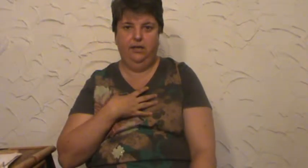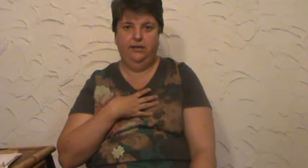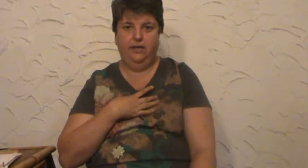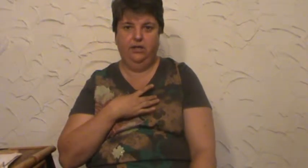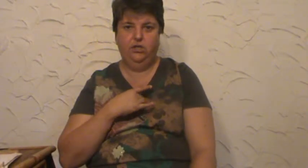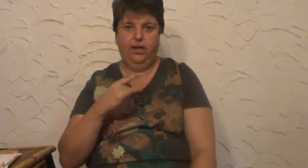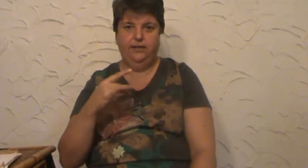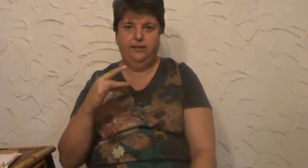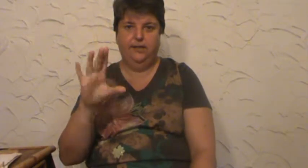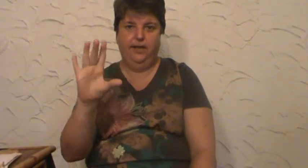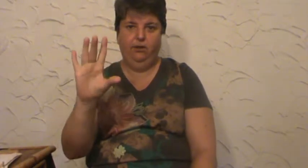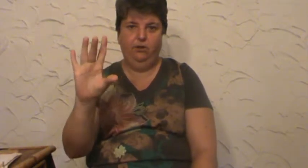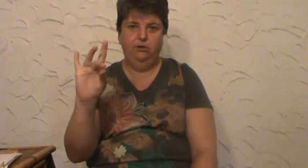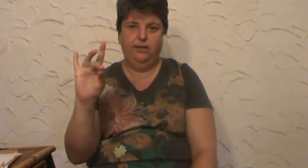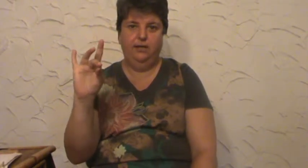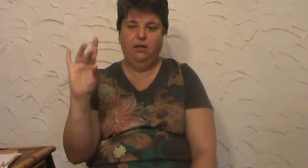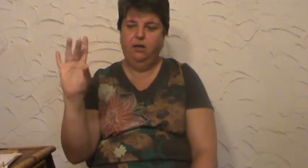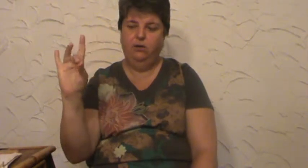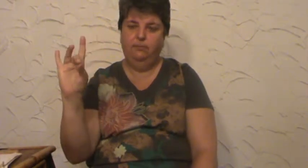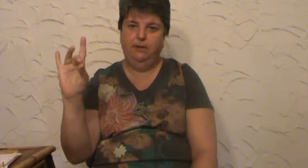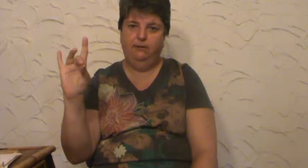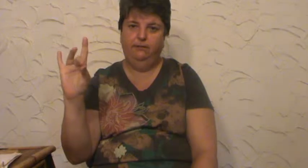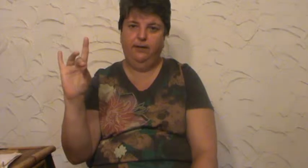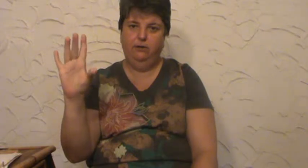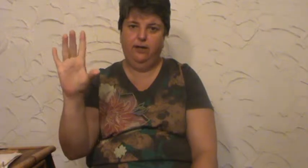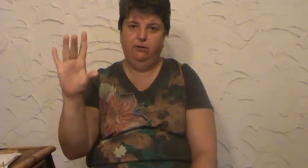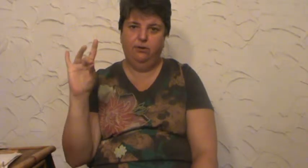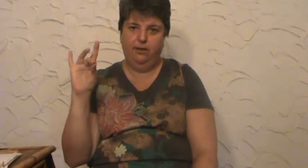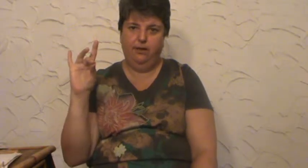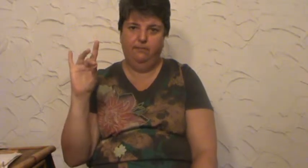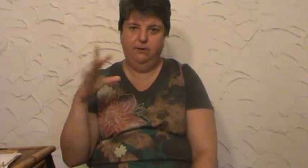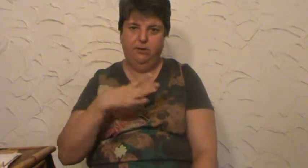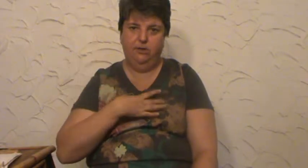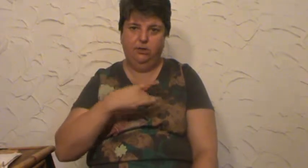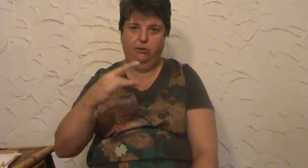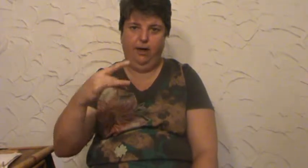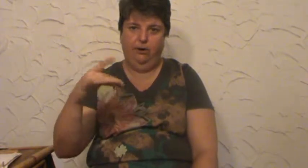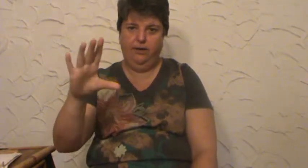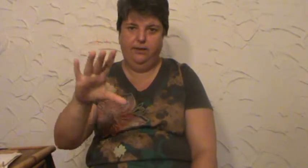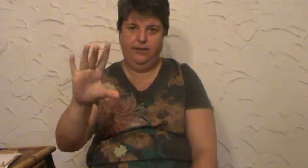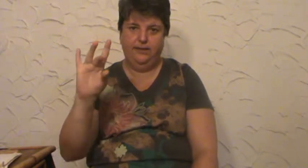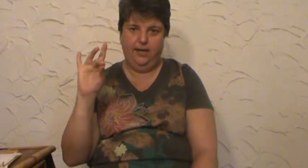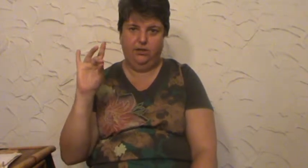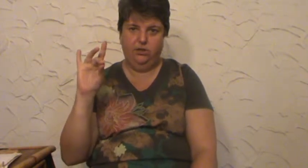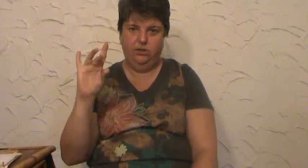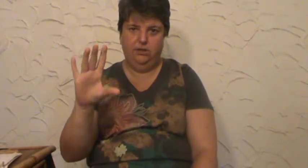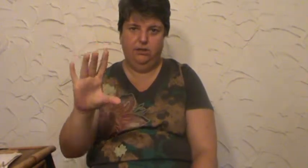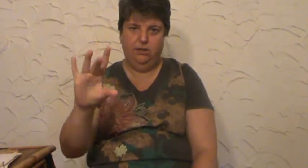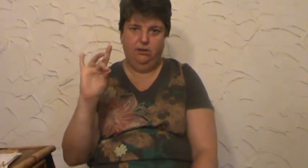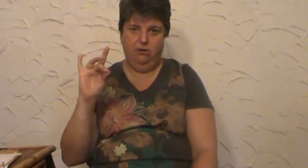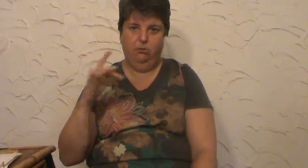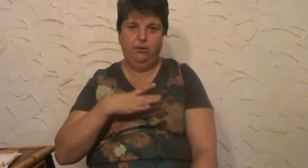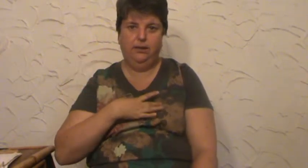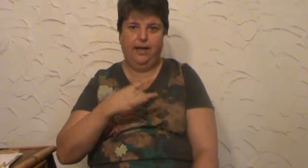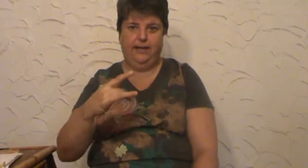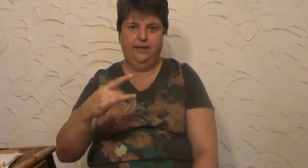it's on the chest, and you're using your middle finger and your thumb to go out and they touch with like.